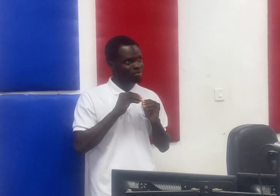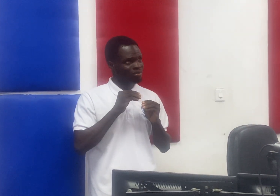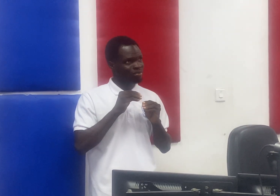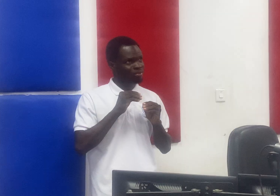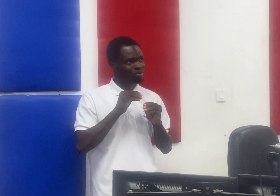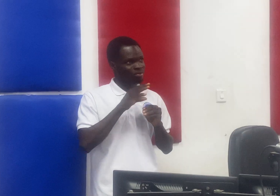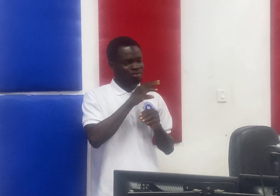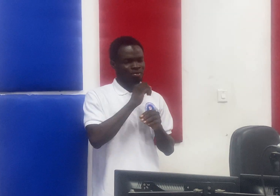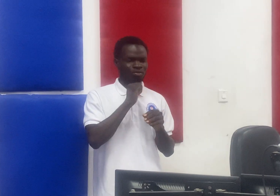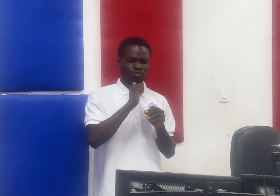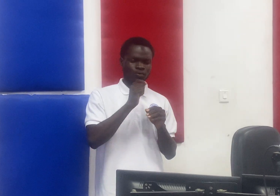Okay.